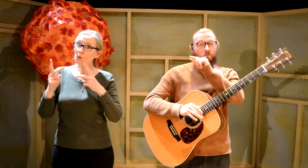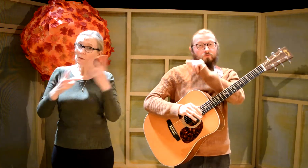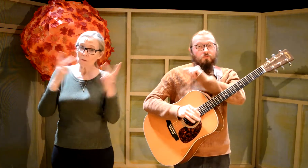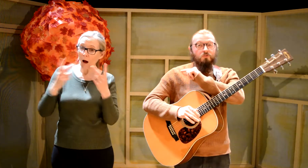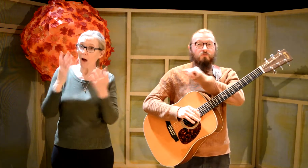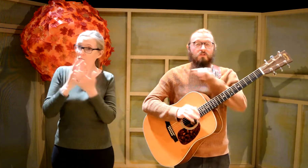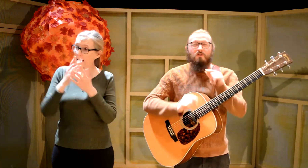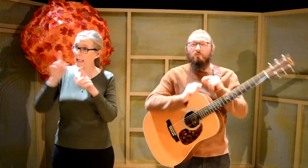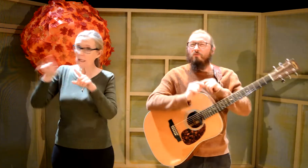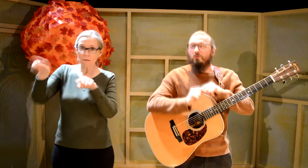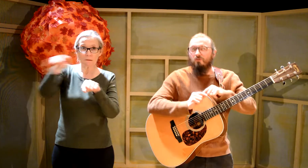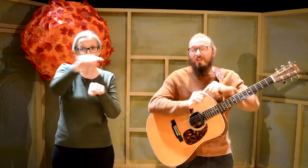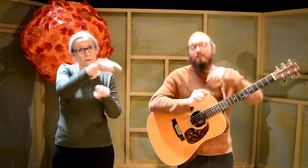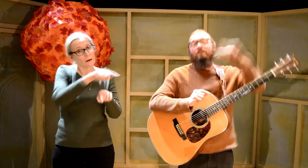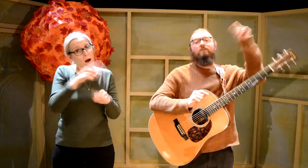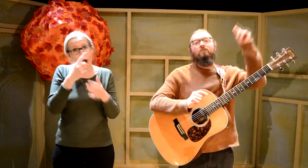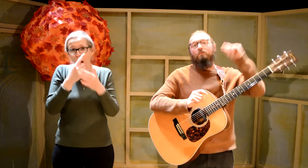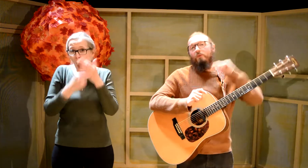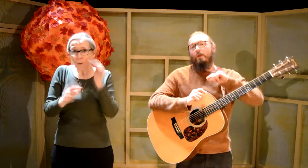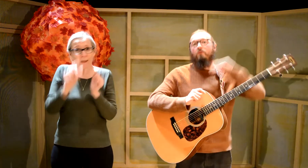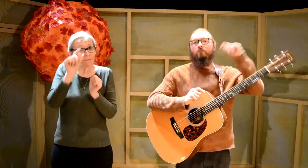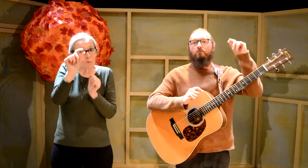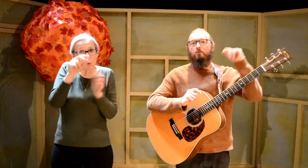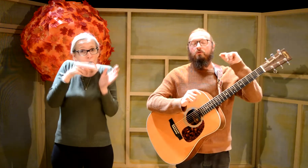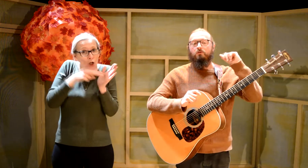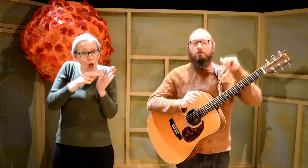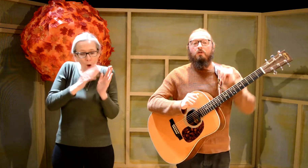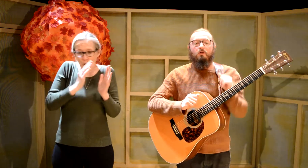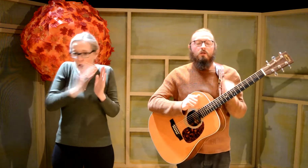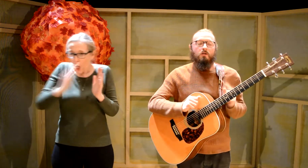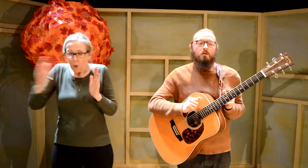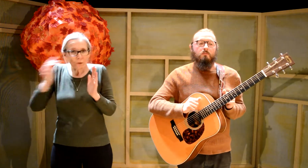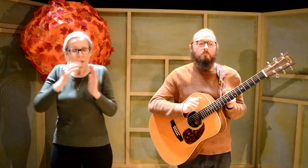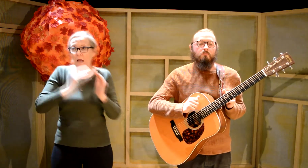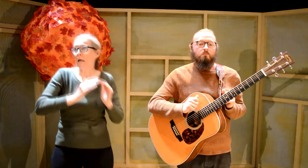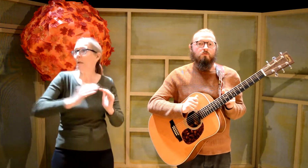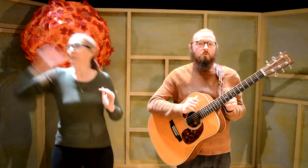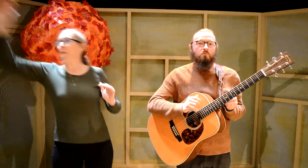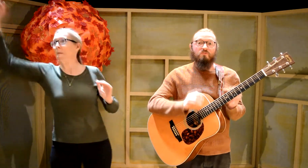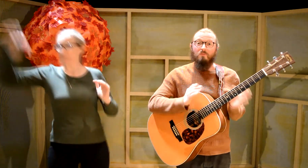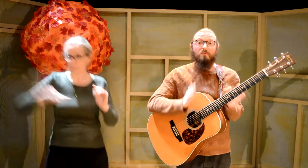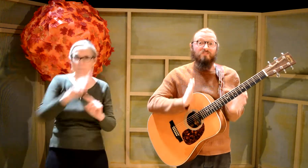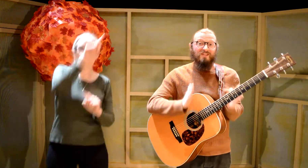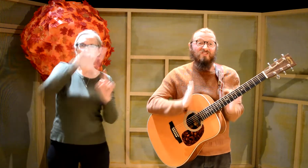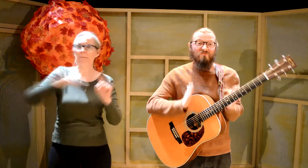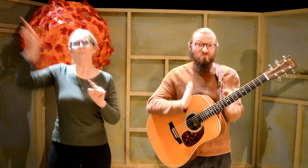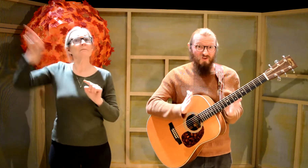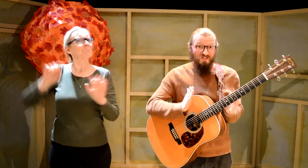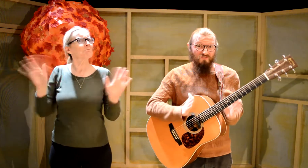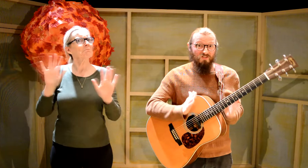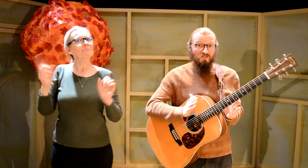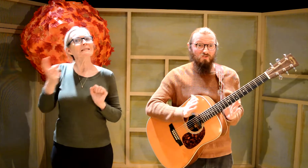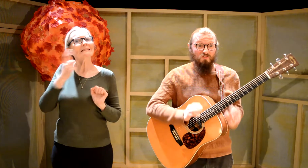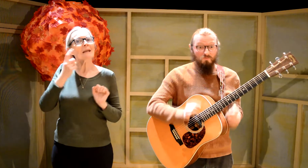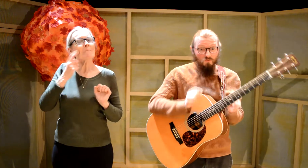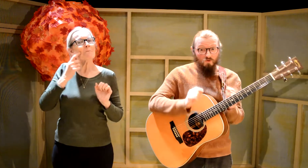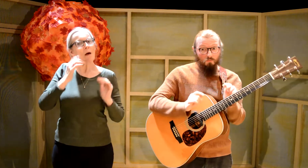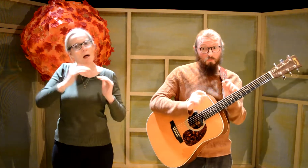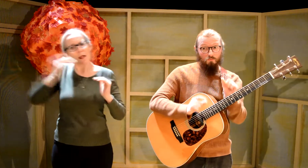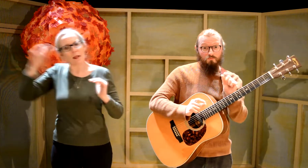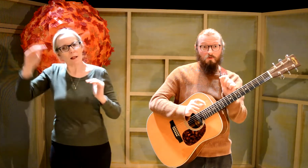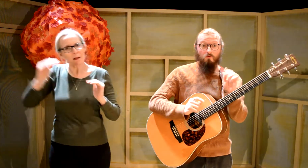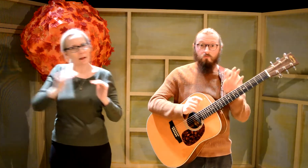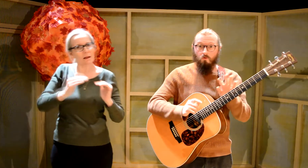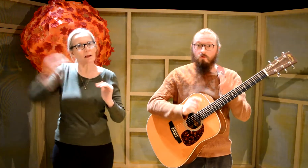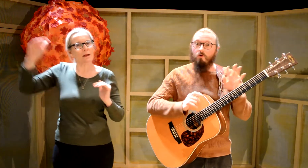that are close to each other. They don't tend to jump about too much. So simple is actually really, really good. If you can come